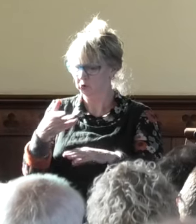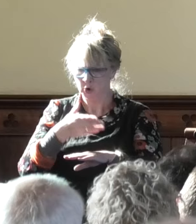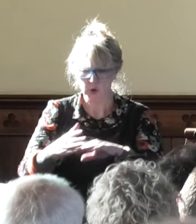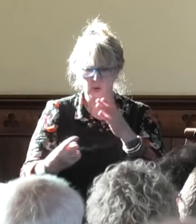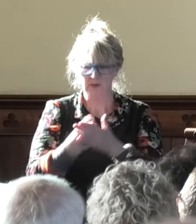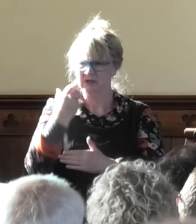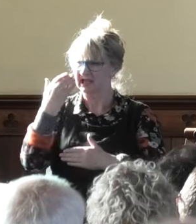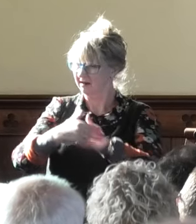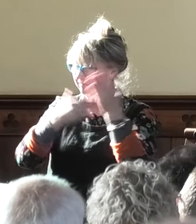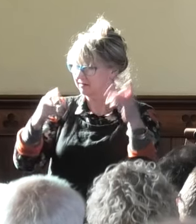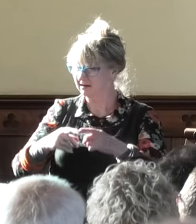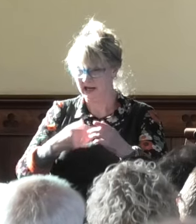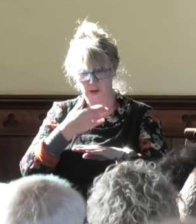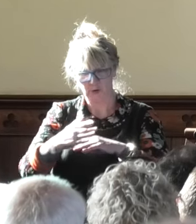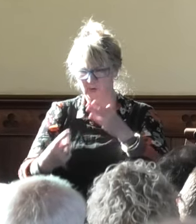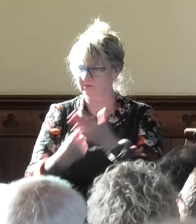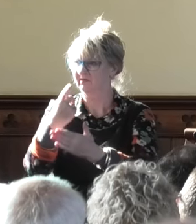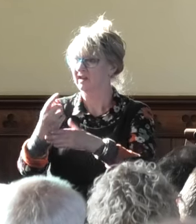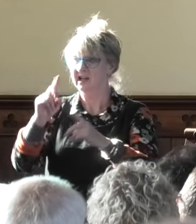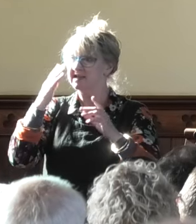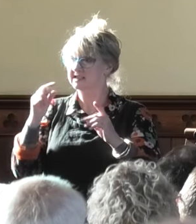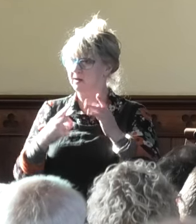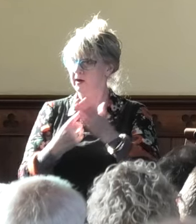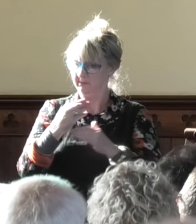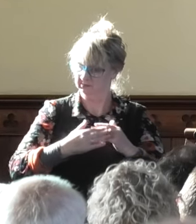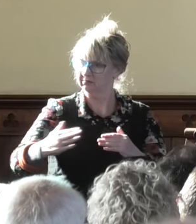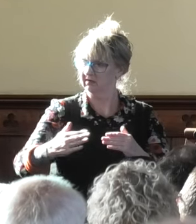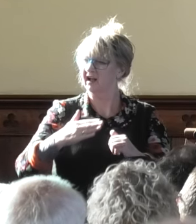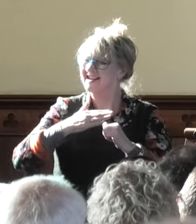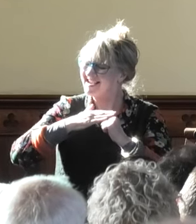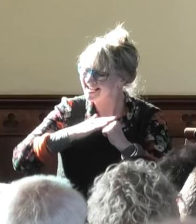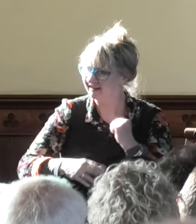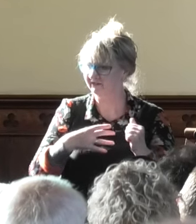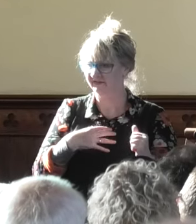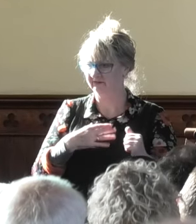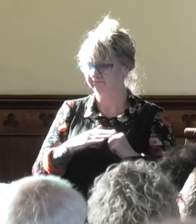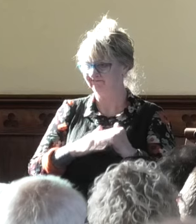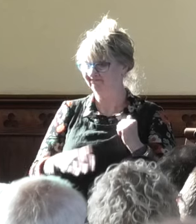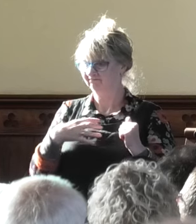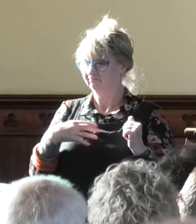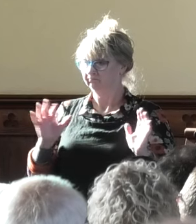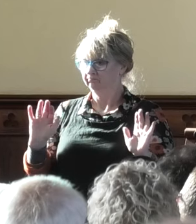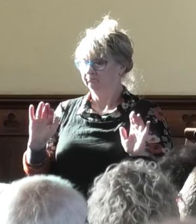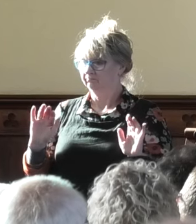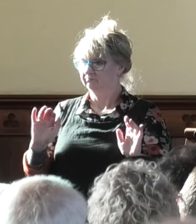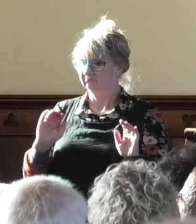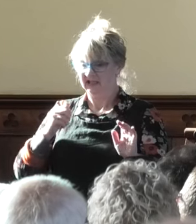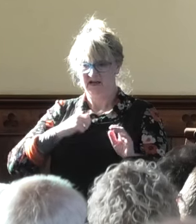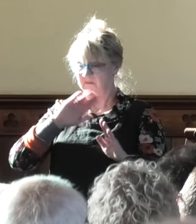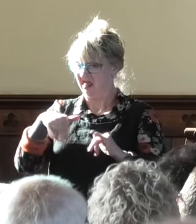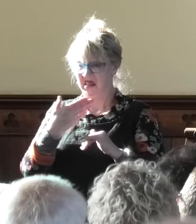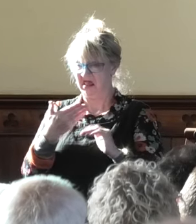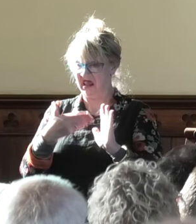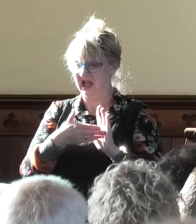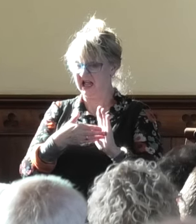opportunities, and whatever happens from here on, I need never fear. Rin assured me in her final days that she had no